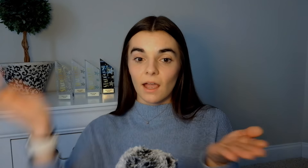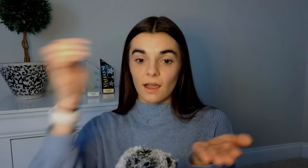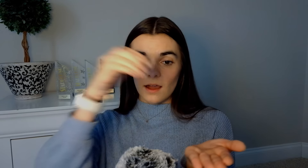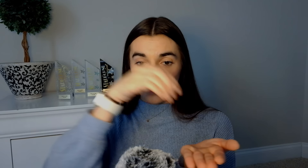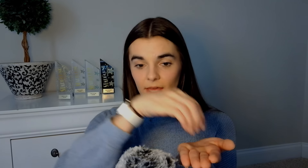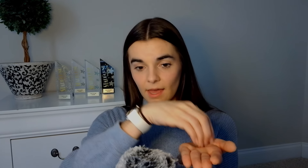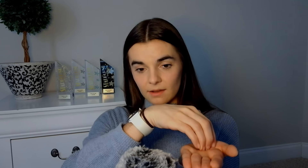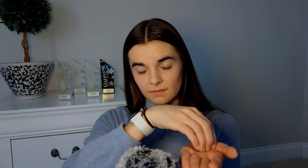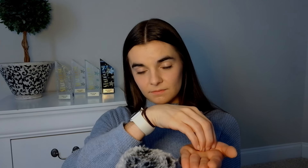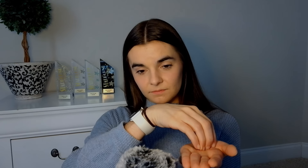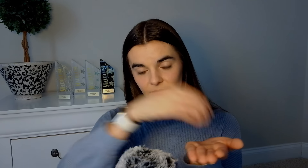Again.